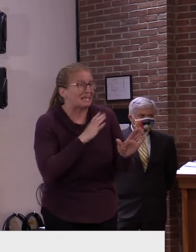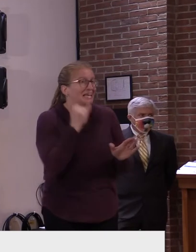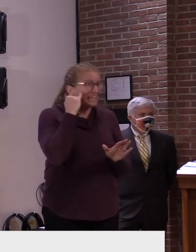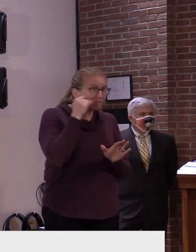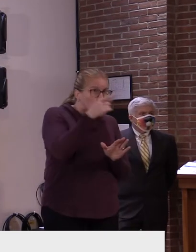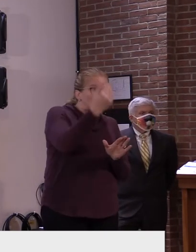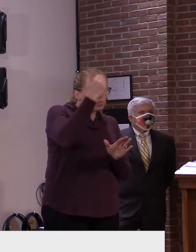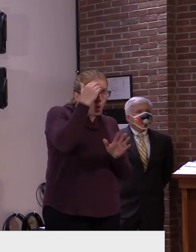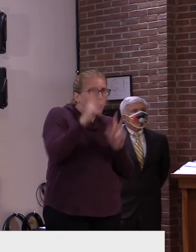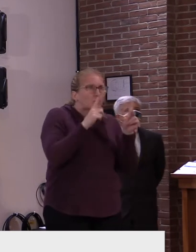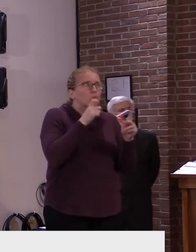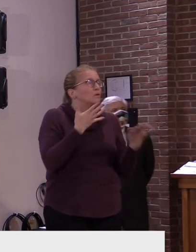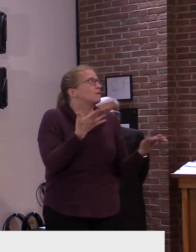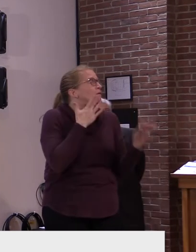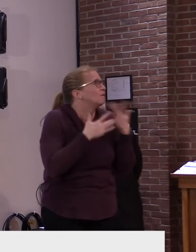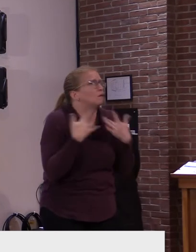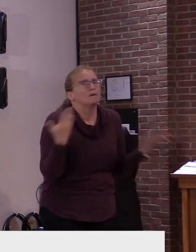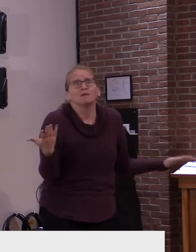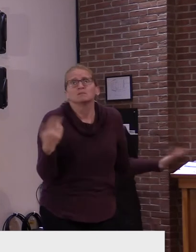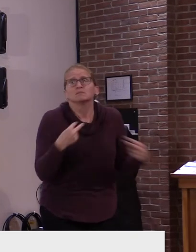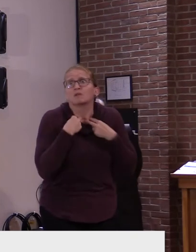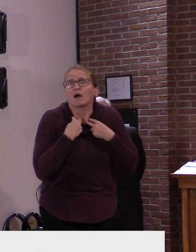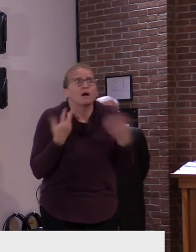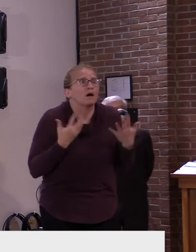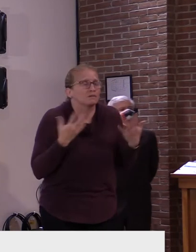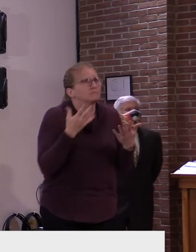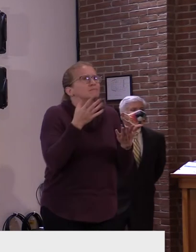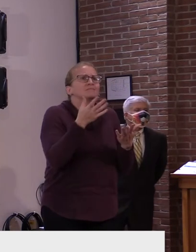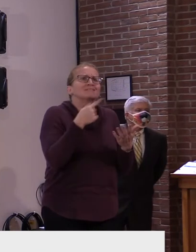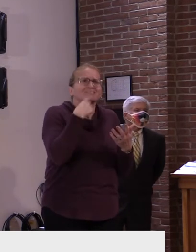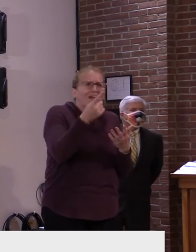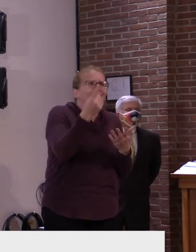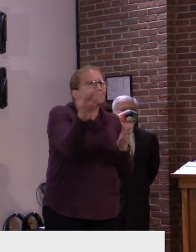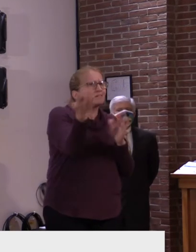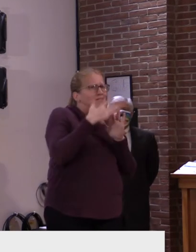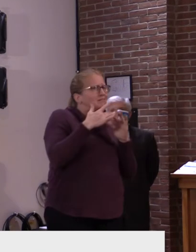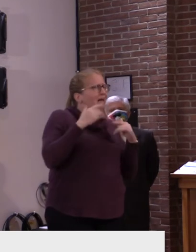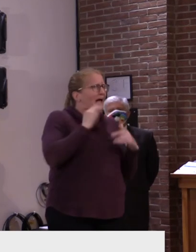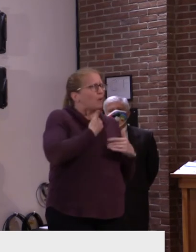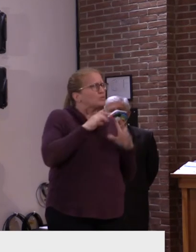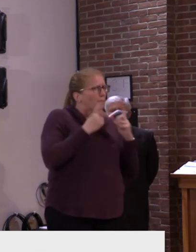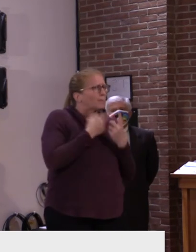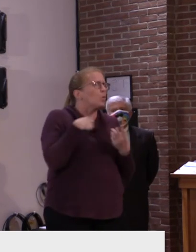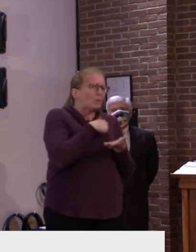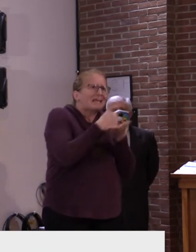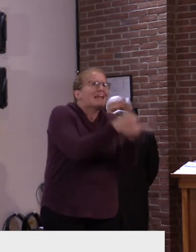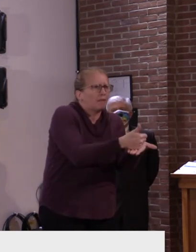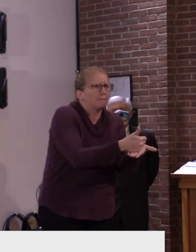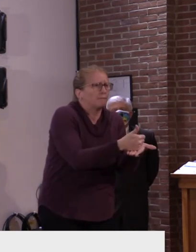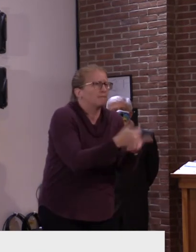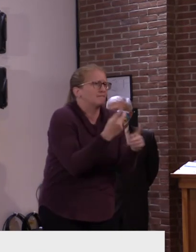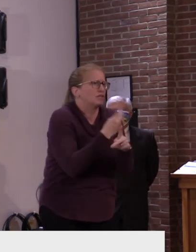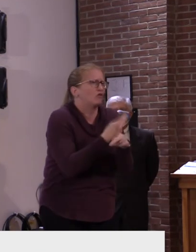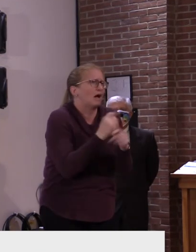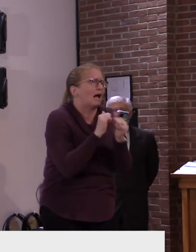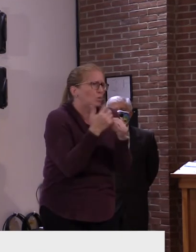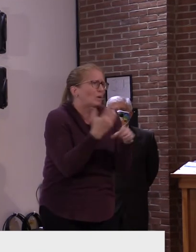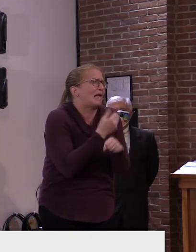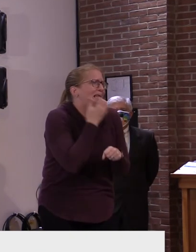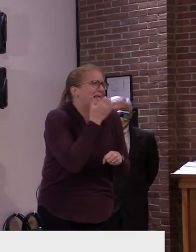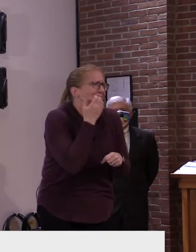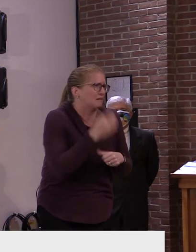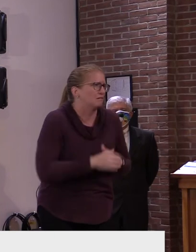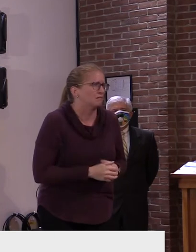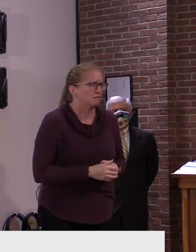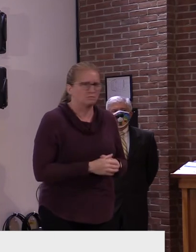to the department and we can help them make arrangements um depending on the specifics of their um individual circumstances what kind